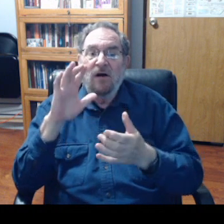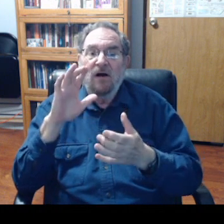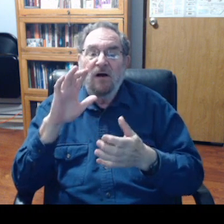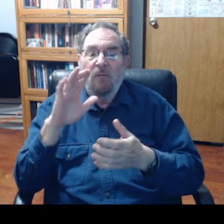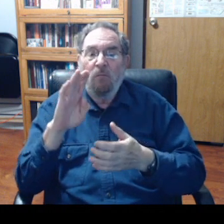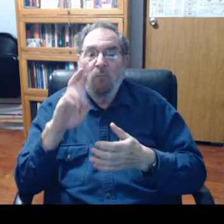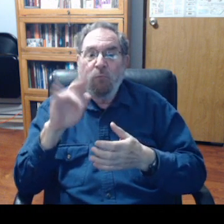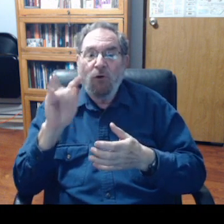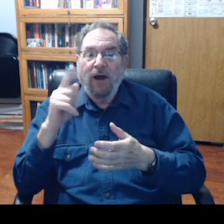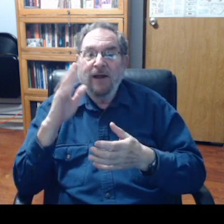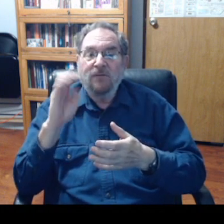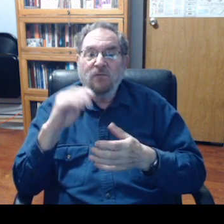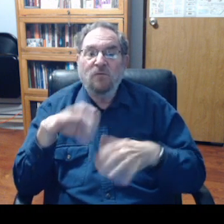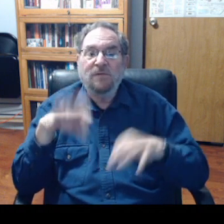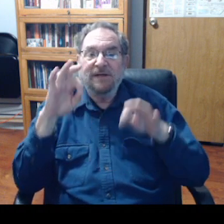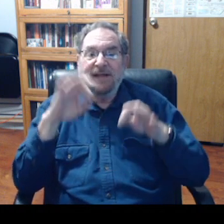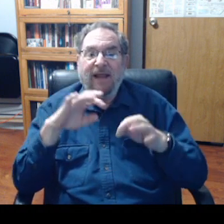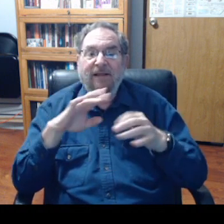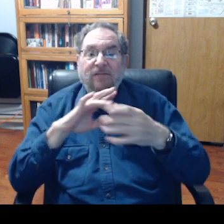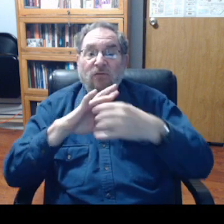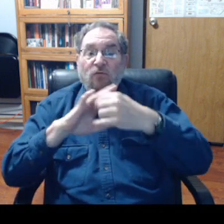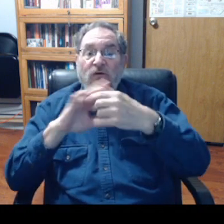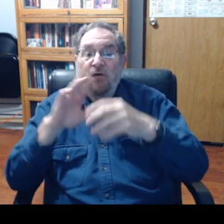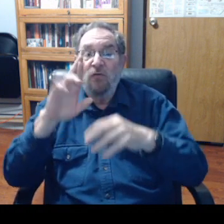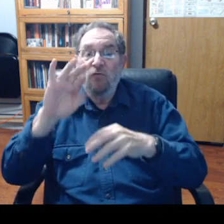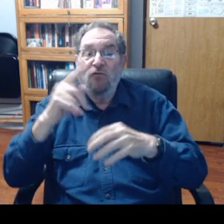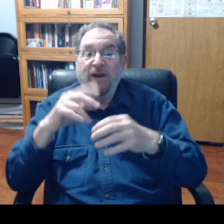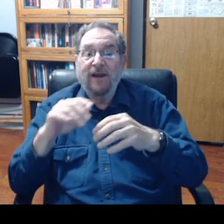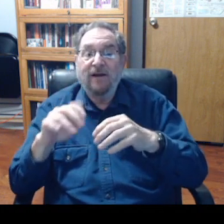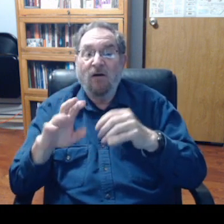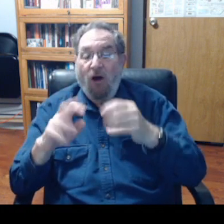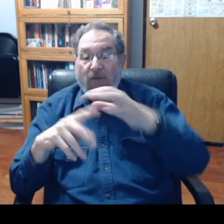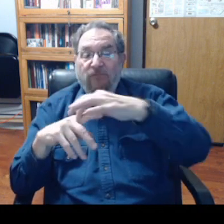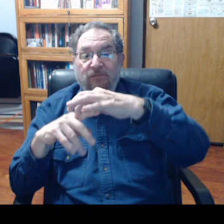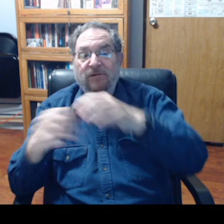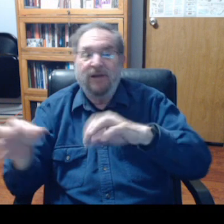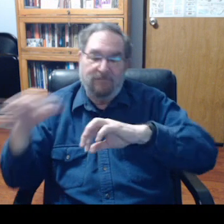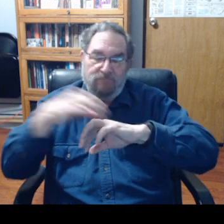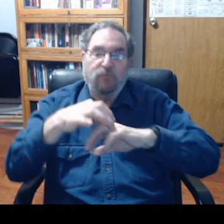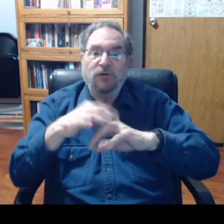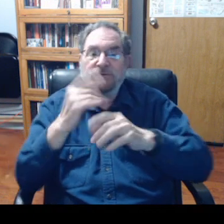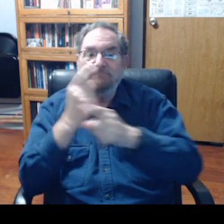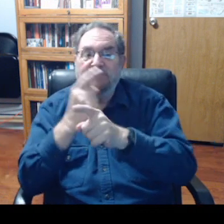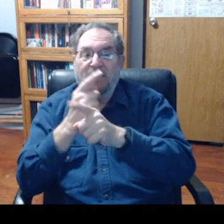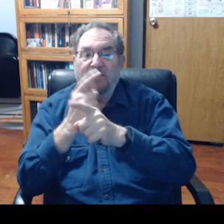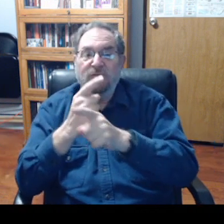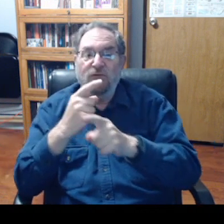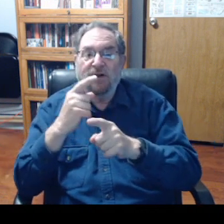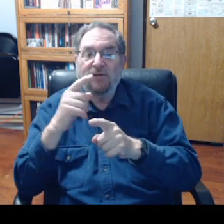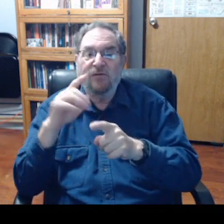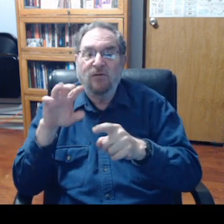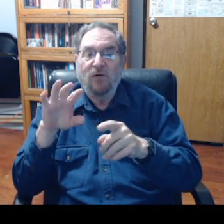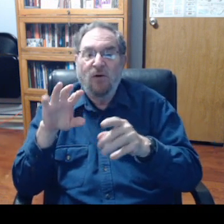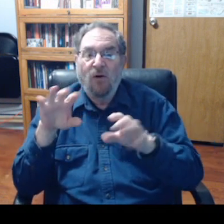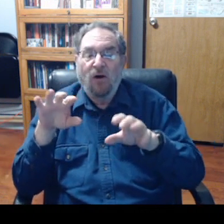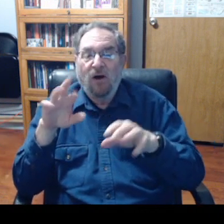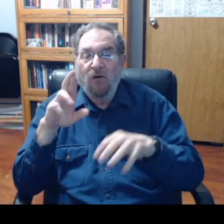the bridegroom can take the ring off and put it on her